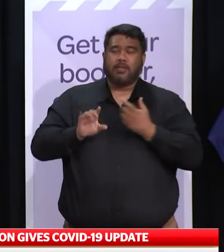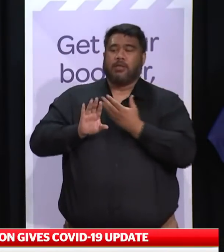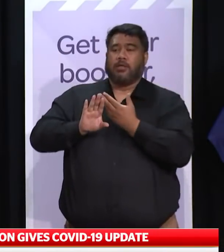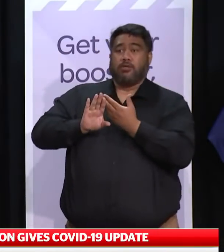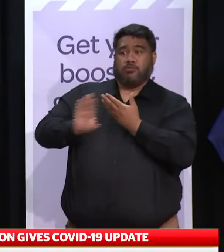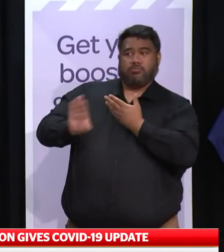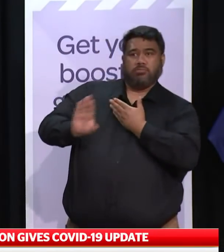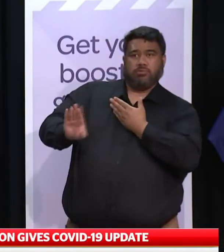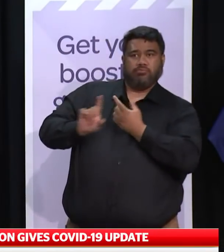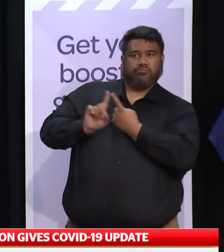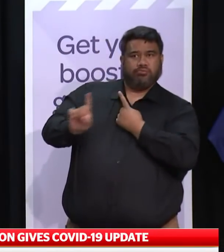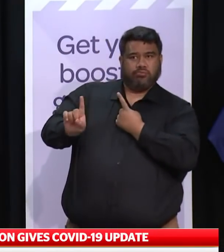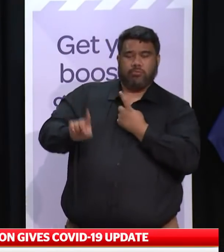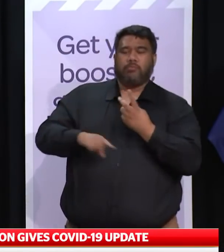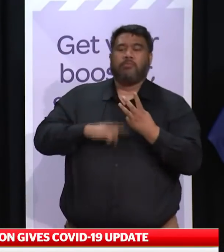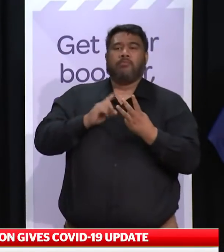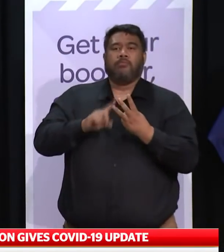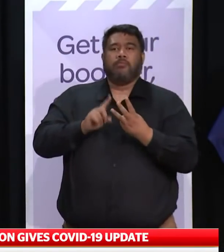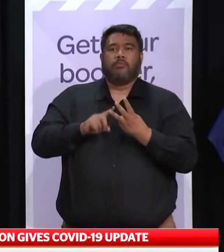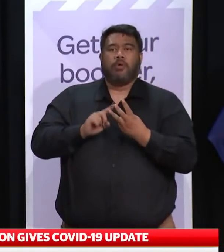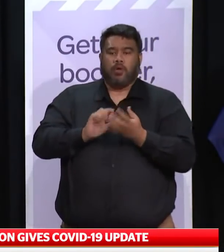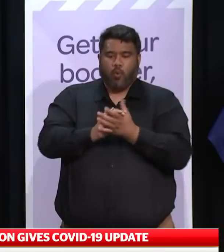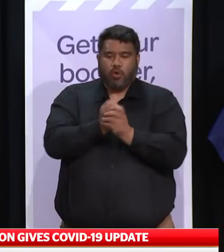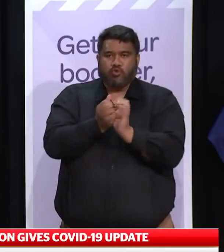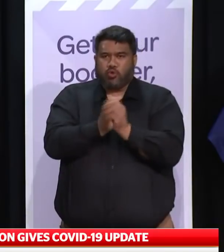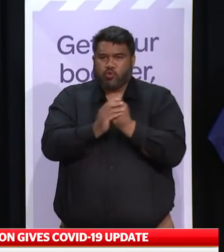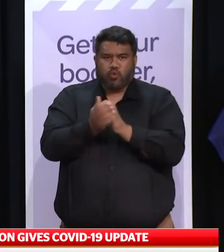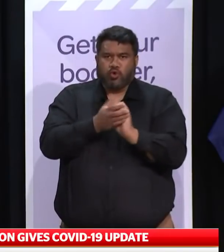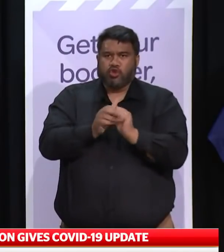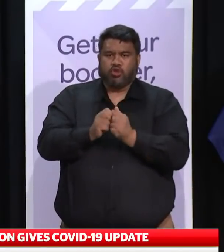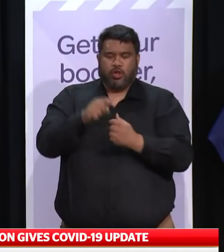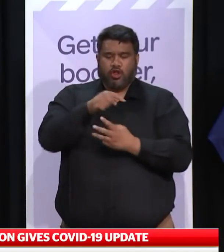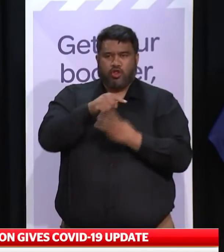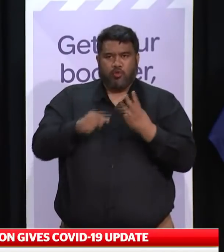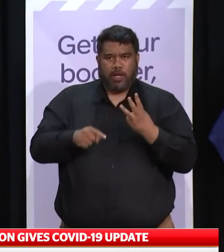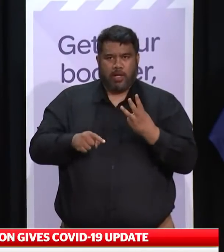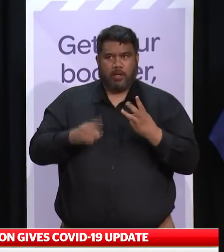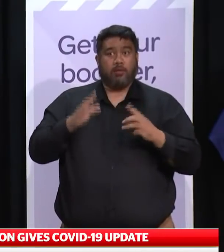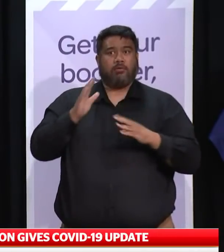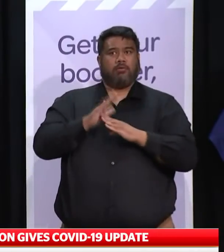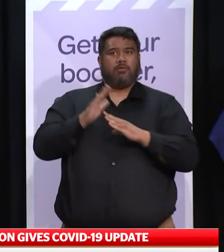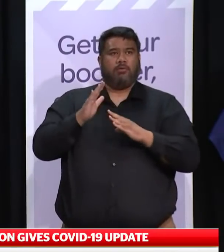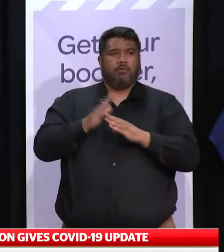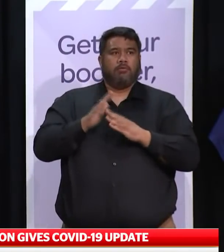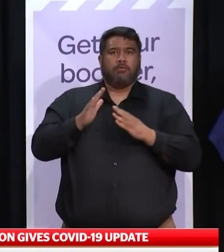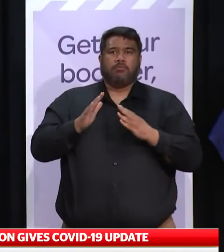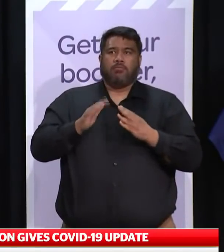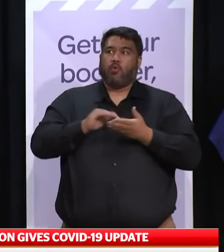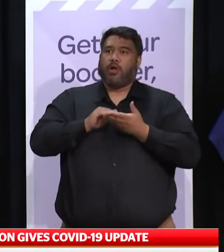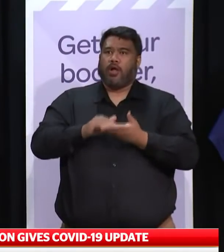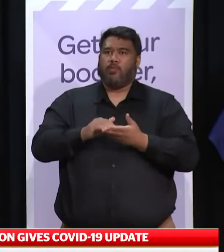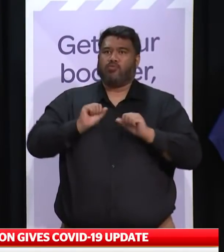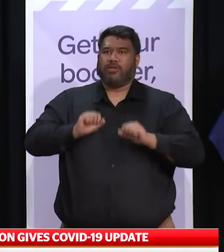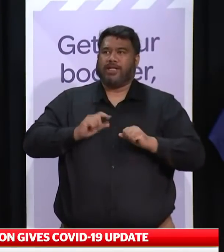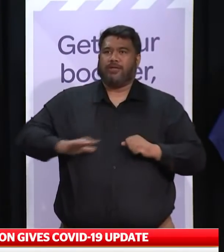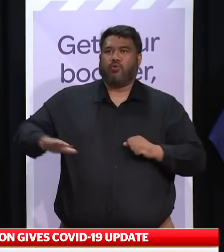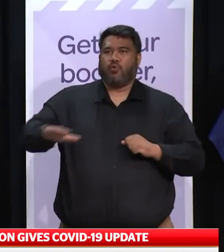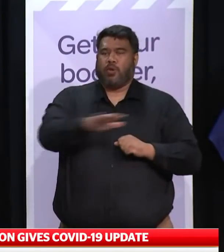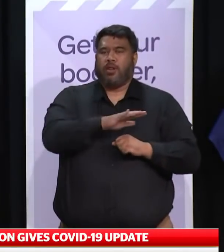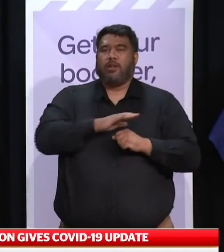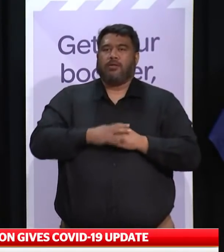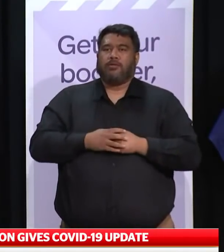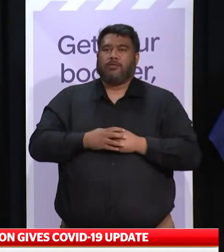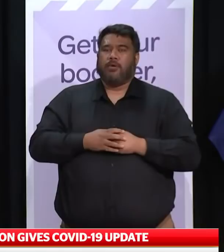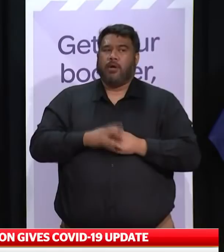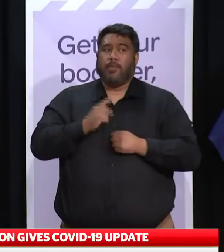you don't know, make sure you practice good hygiene. Those are the things that, will fundamentally support and protect us, but we simply haven't had